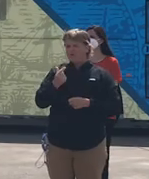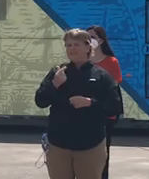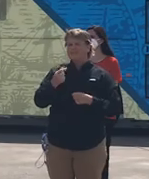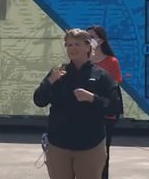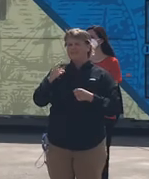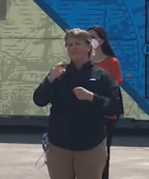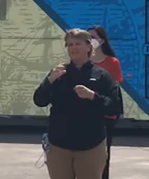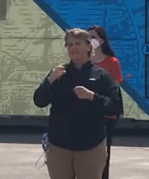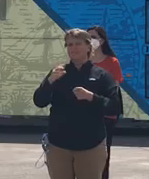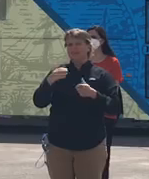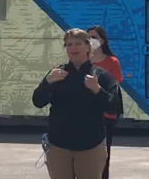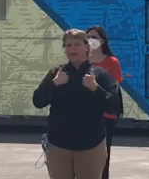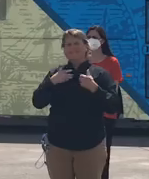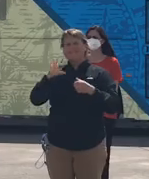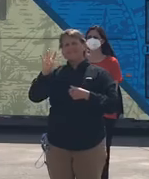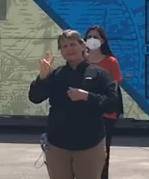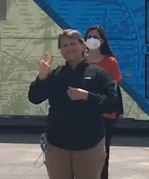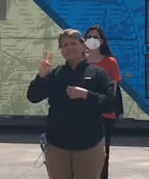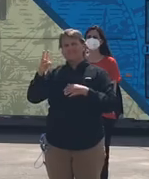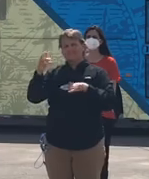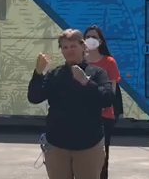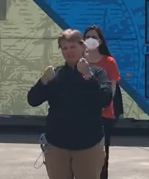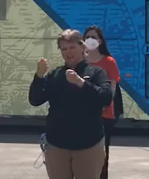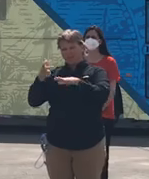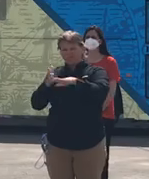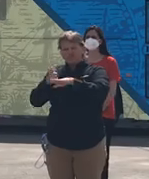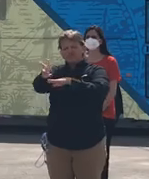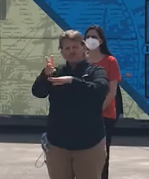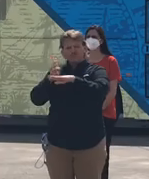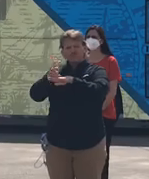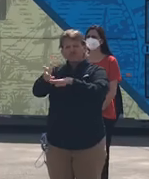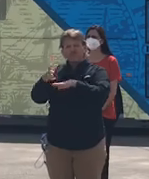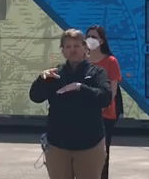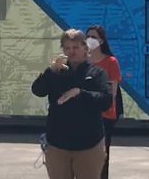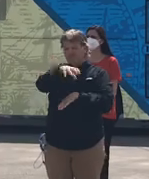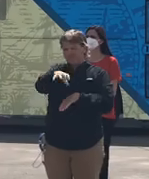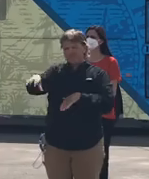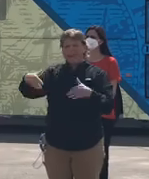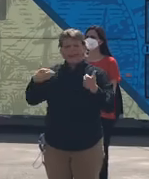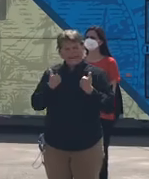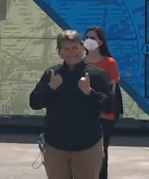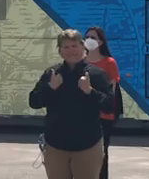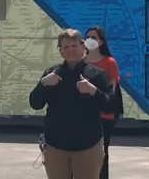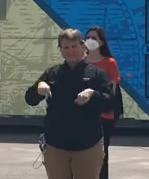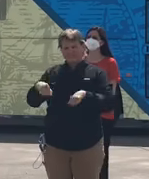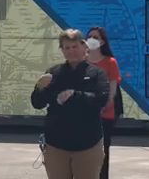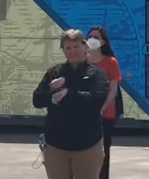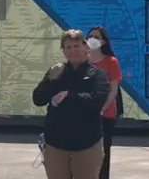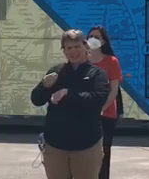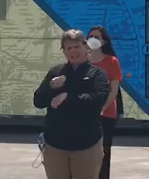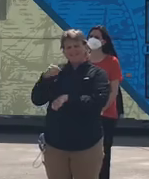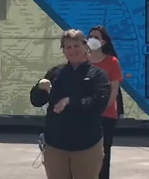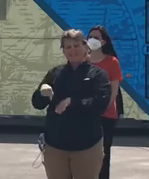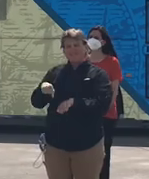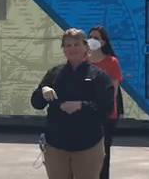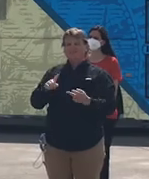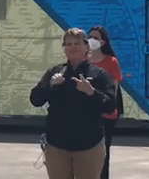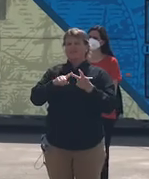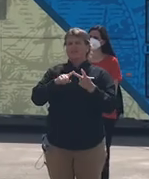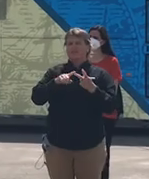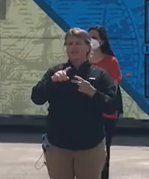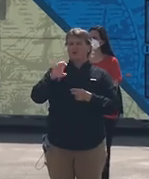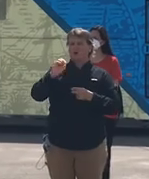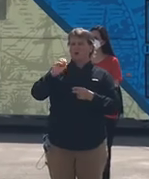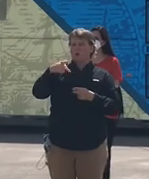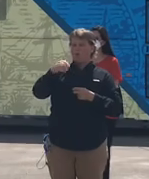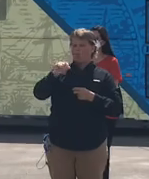up, and they have 2 of those in Miami-Dade County. So Opelika and then the city of Miami are each going to have Walgreens